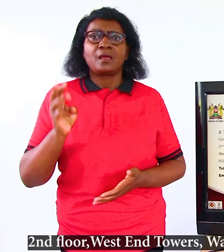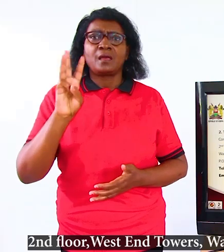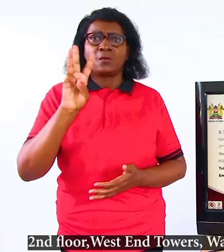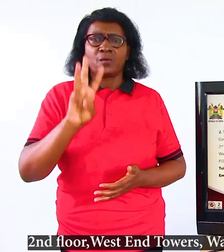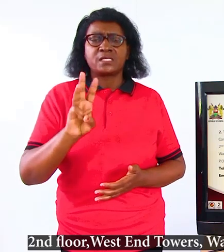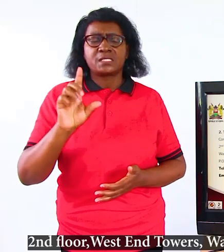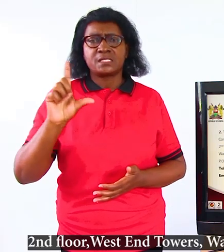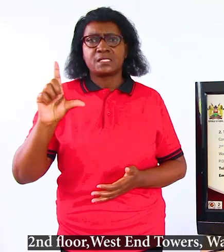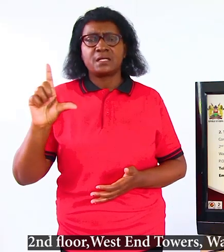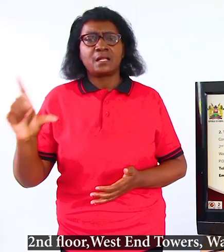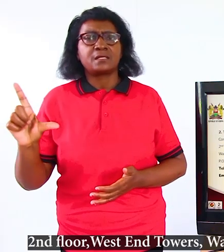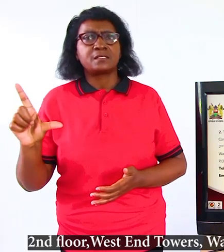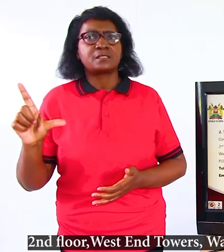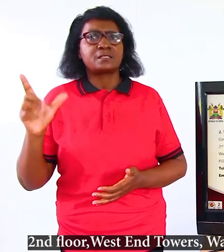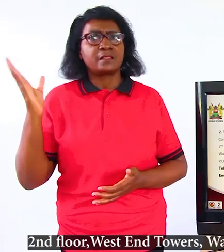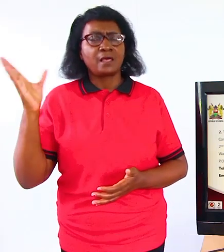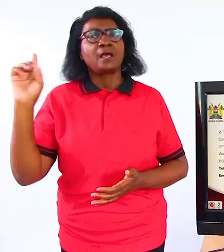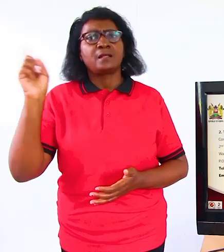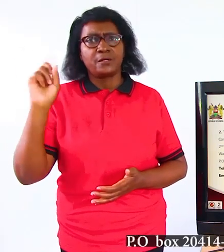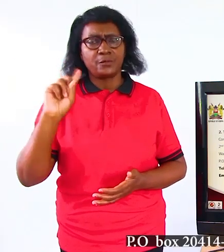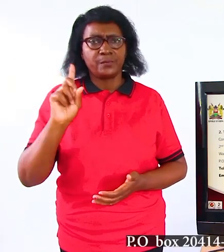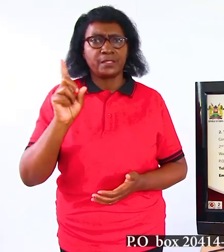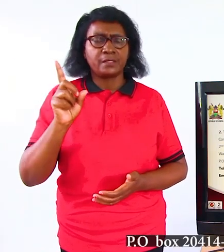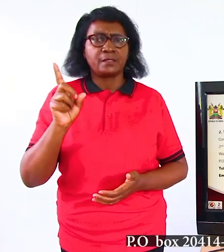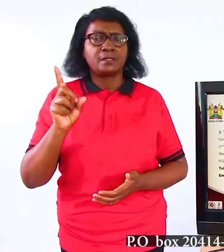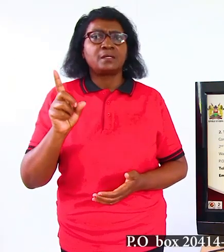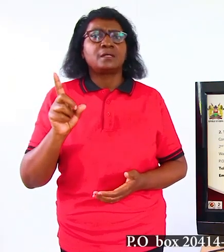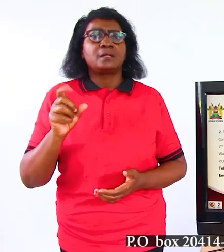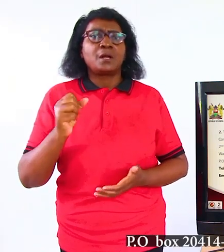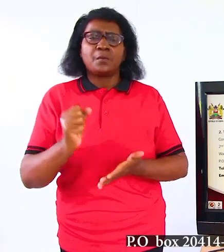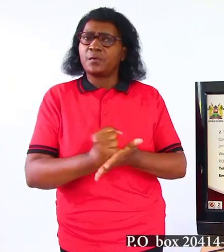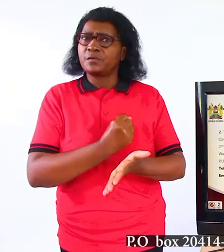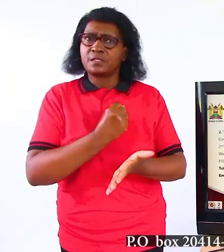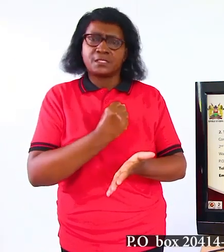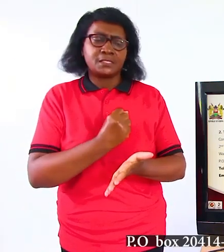Way, Westlands, Nairobi. PO Box